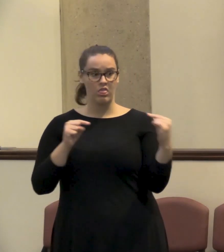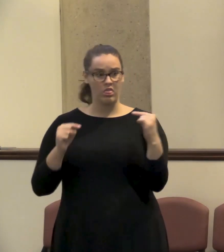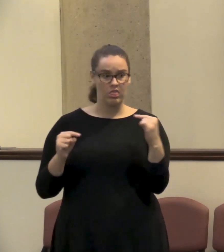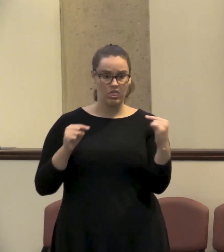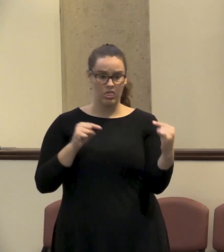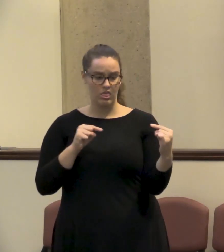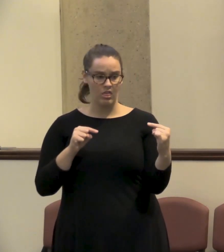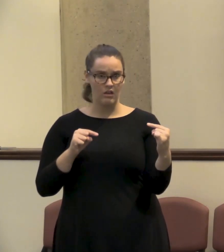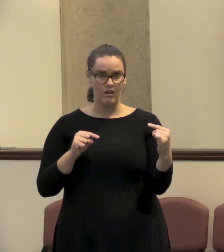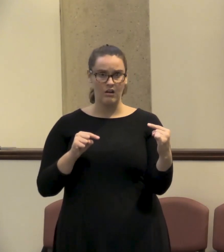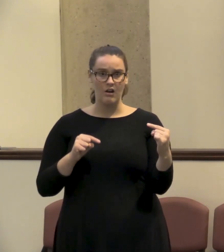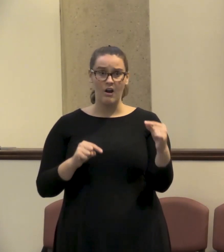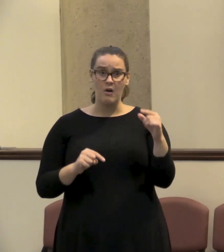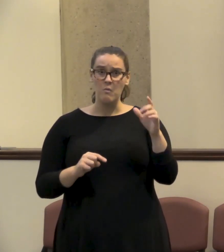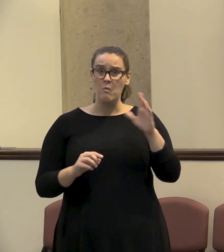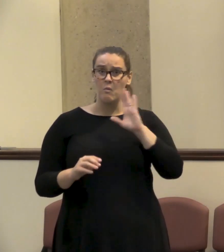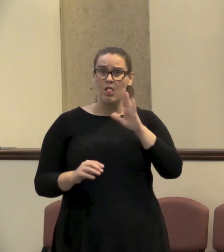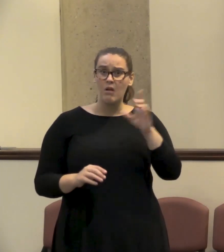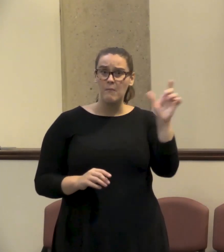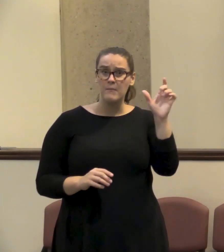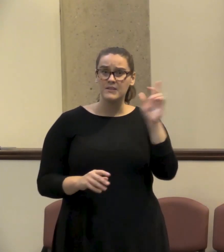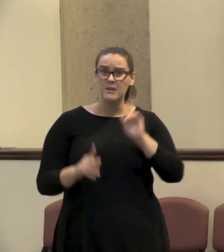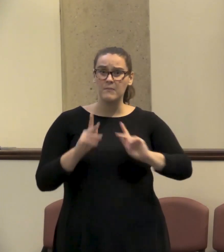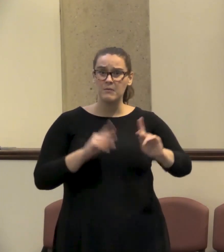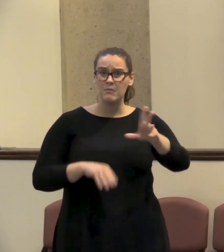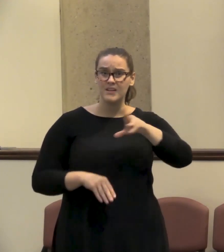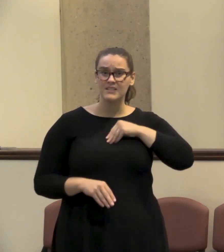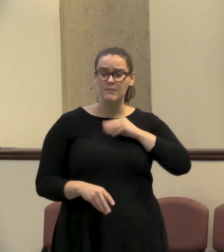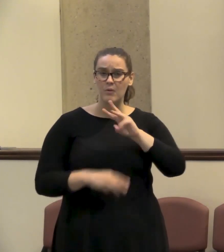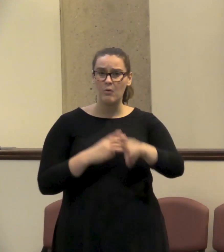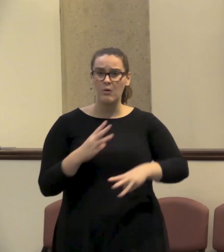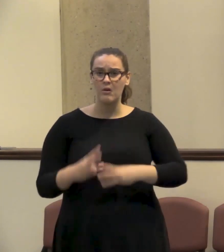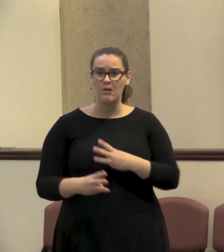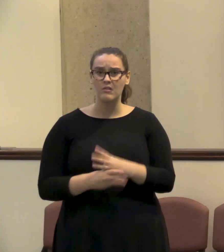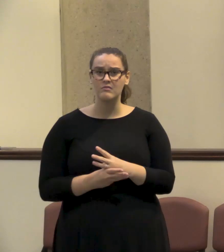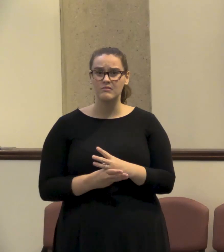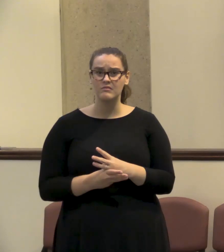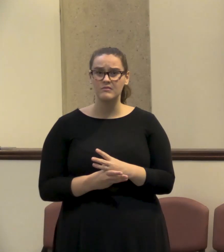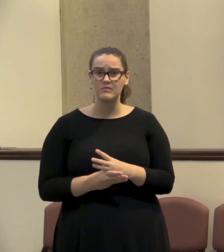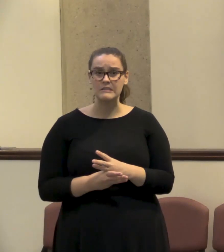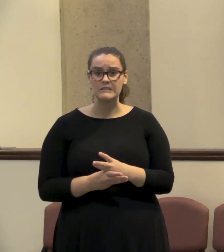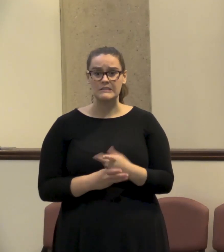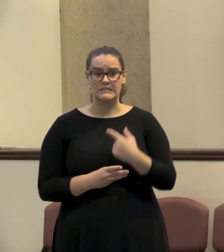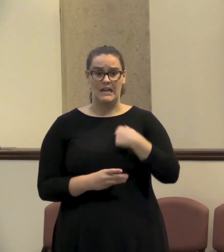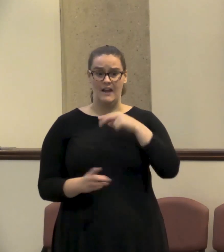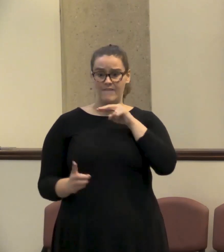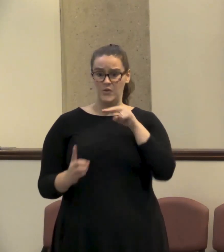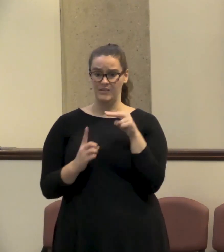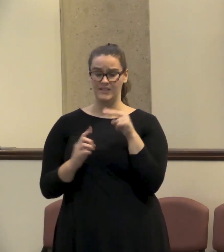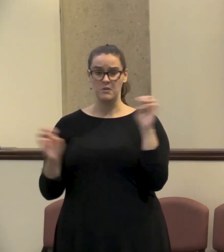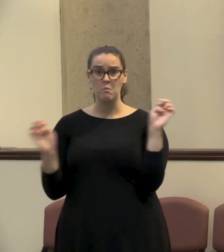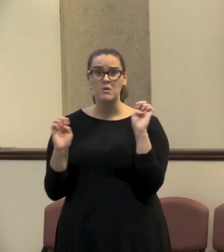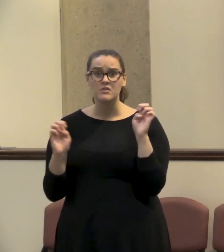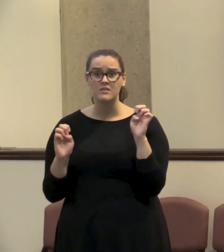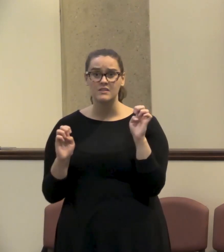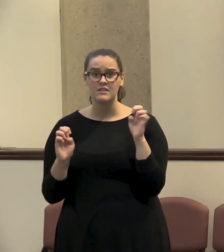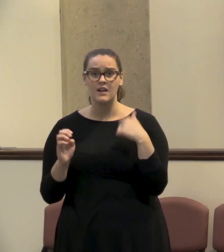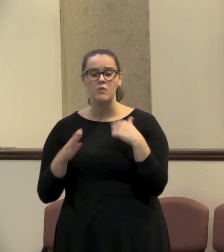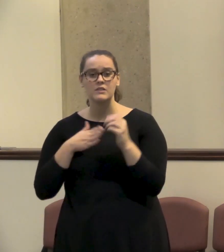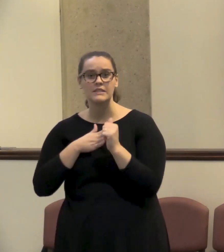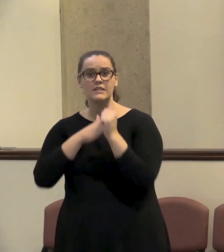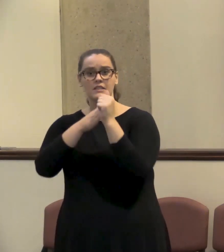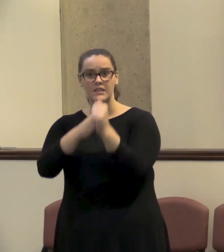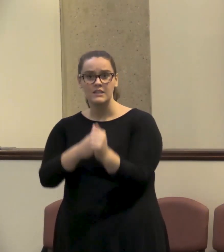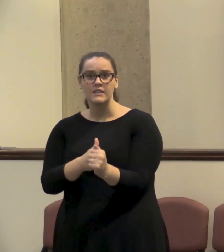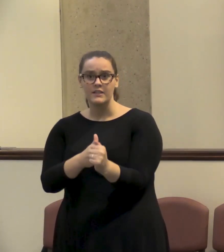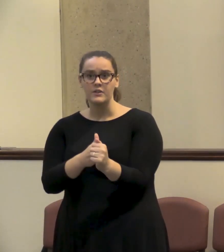in the world at this time? And so I, you know, do view this as an absolute emergency. So I was the lead sponsor of the legislation